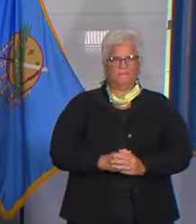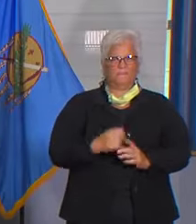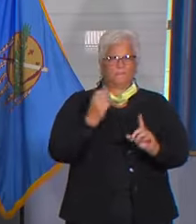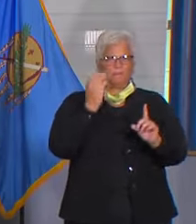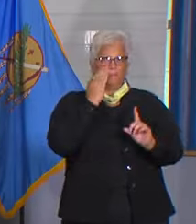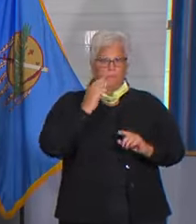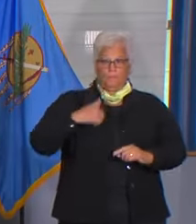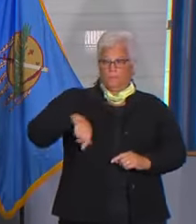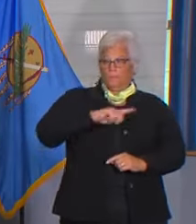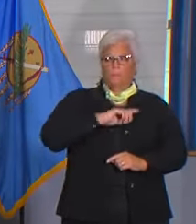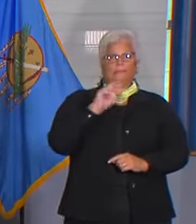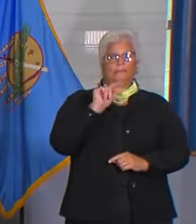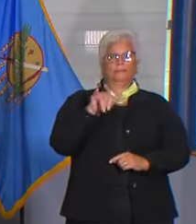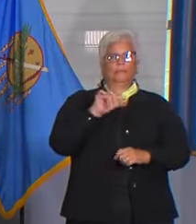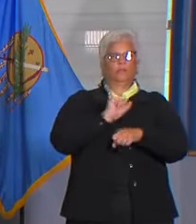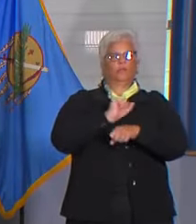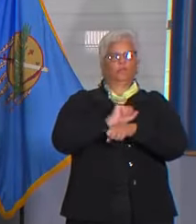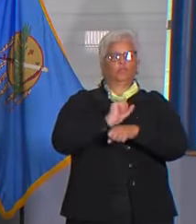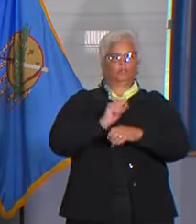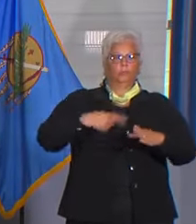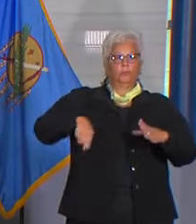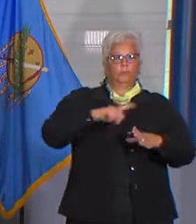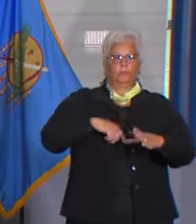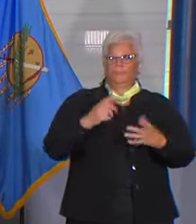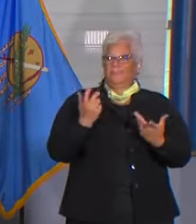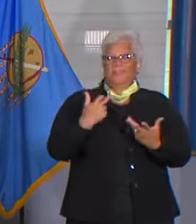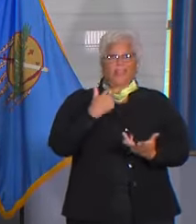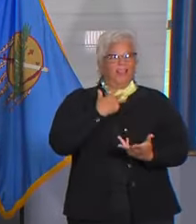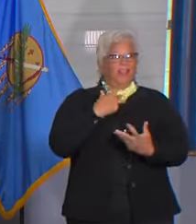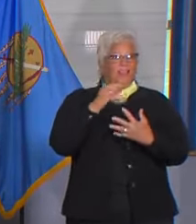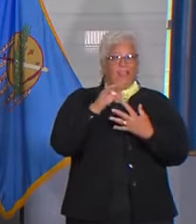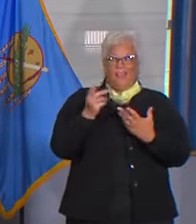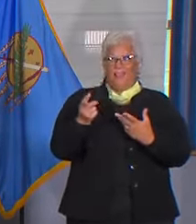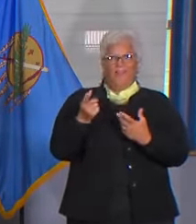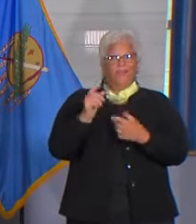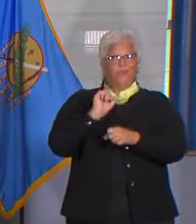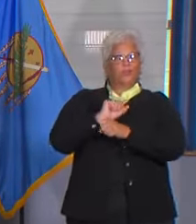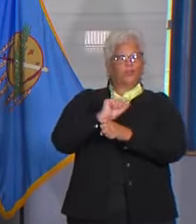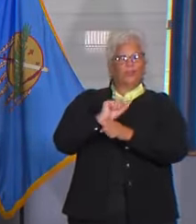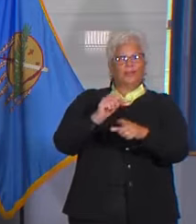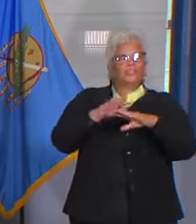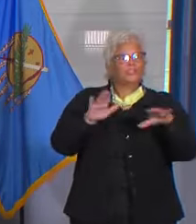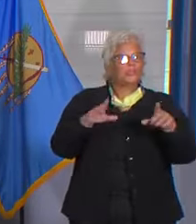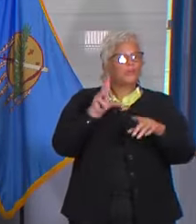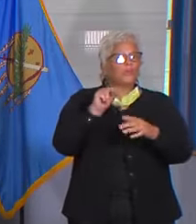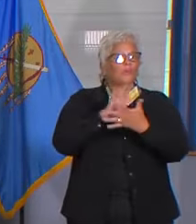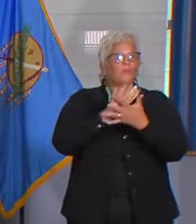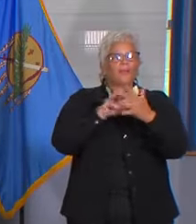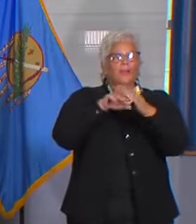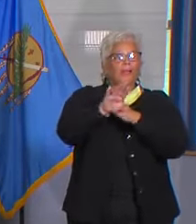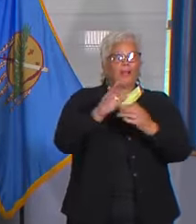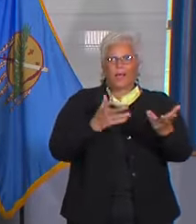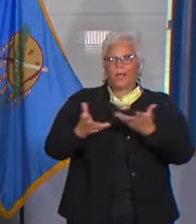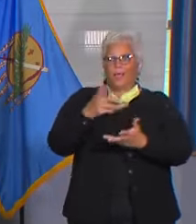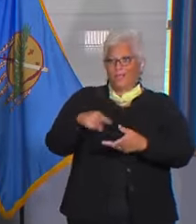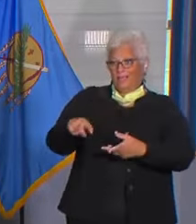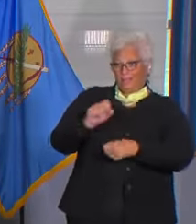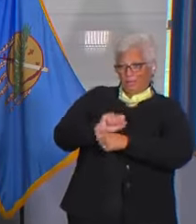daytime childcare options, do. And so we created a student support